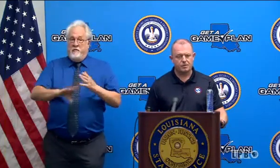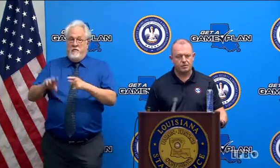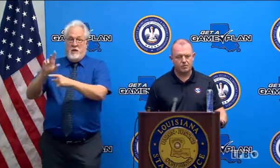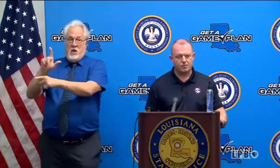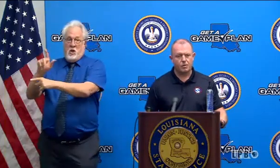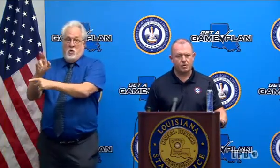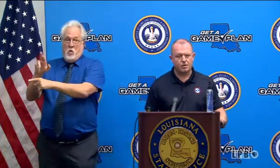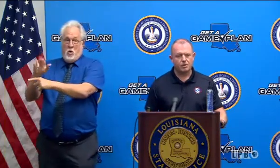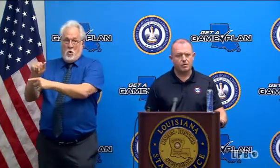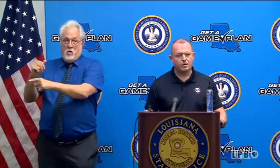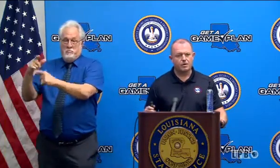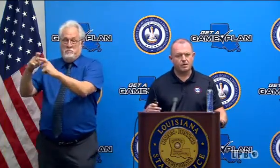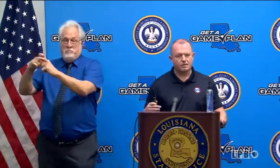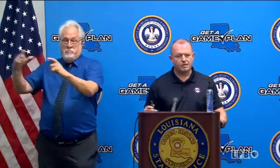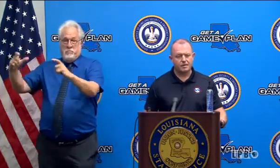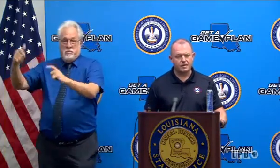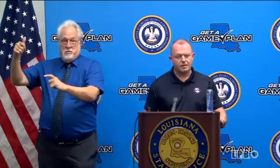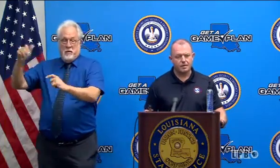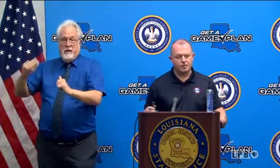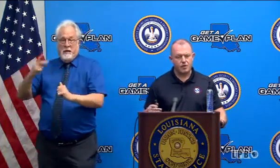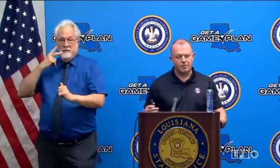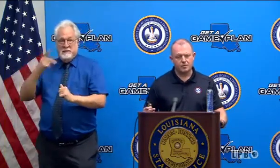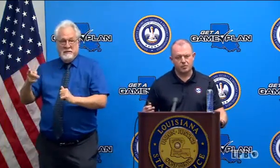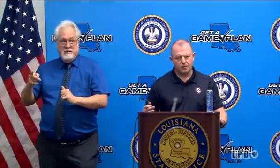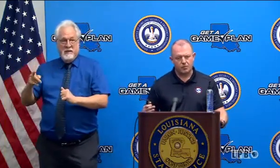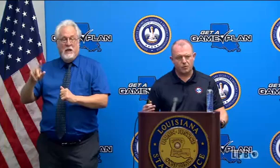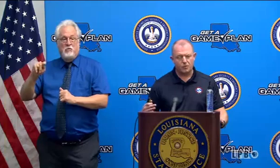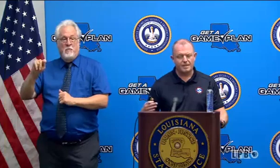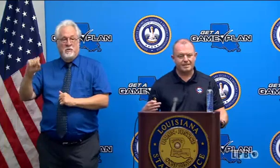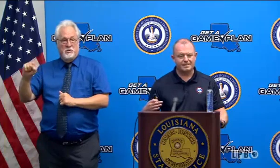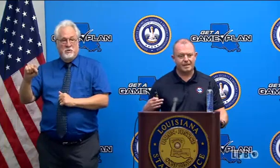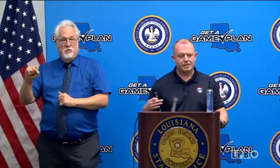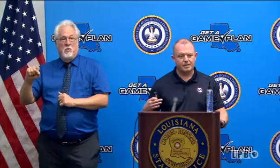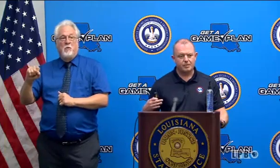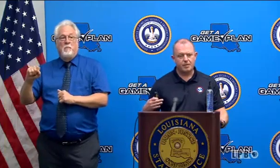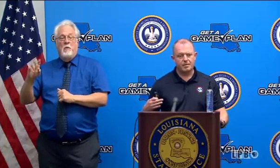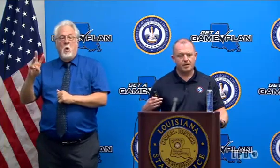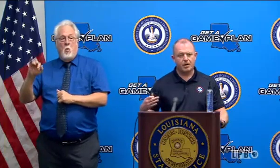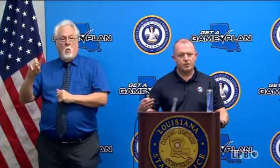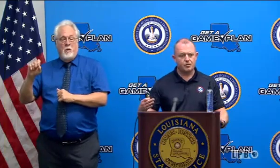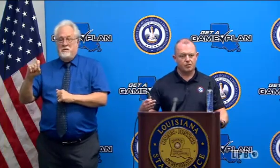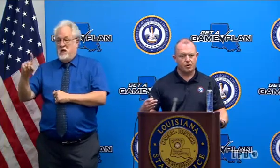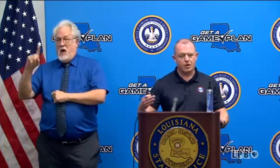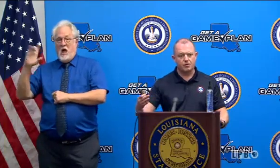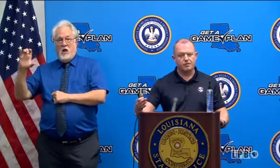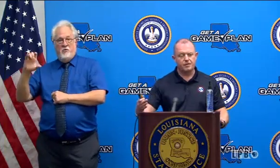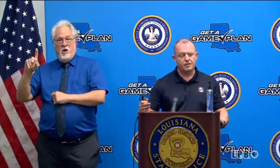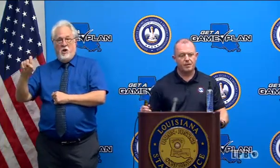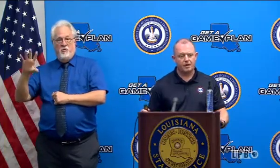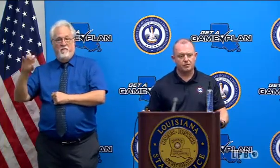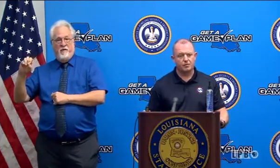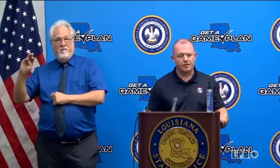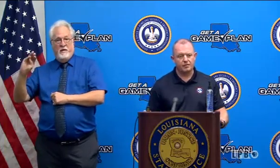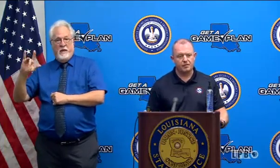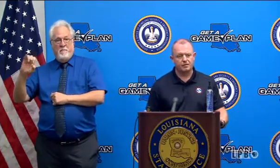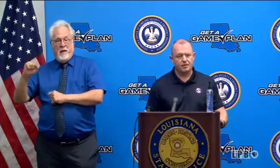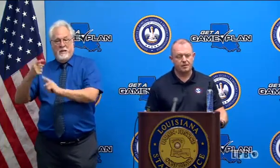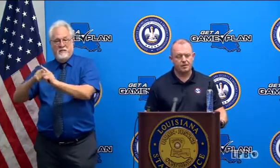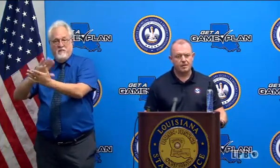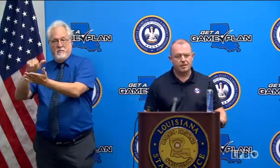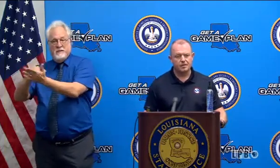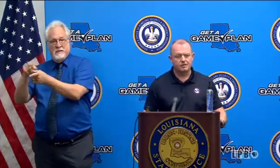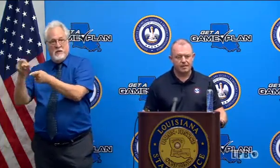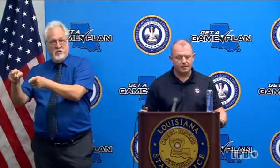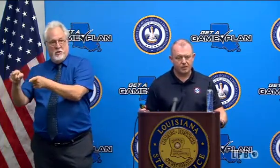when we're dealing with Laura, where you could see tropical storm force winds extend maybe 100 or 150 miles away from the